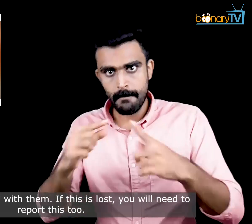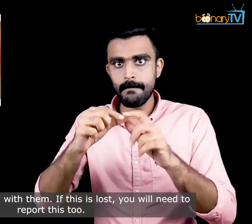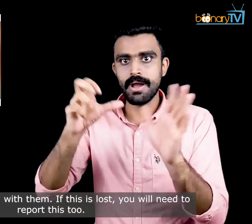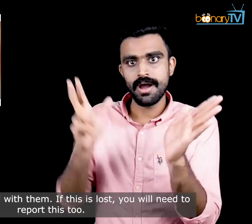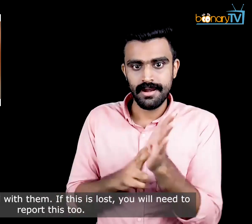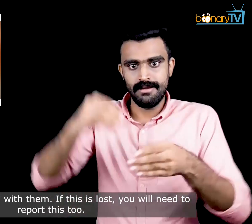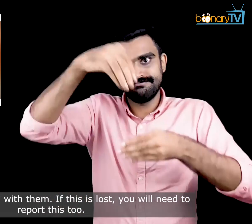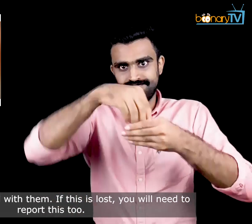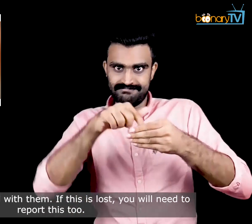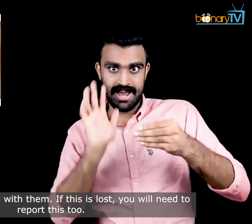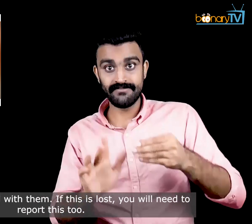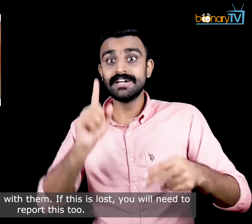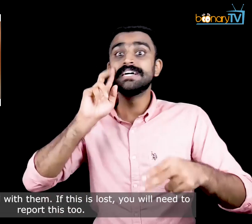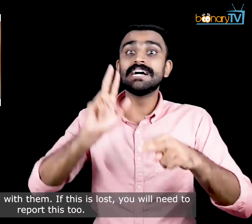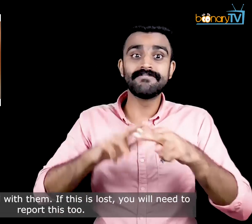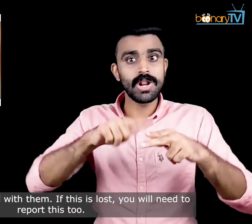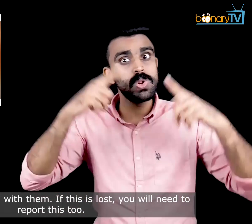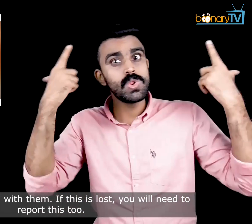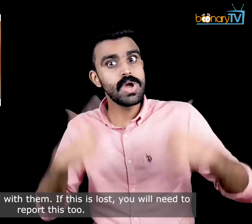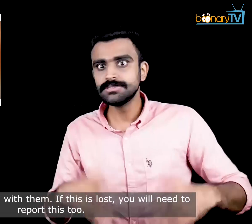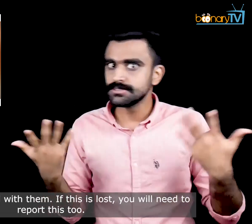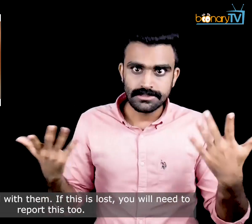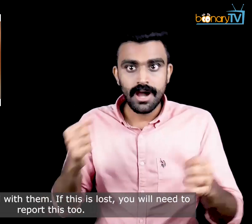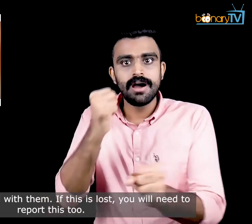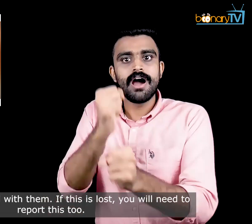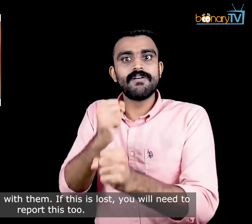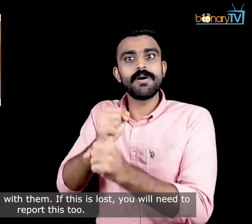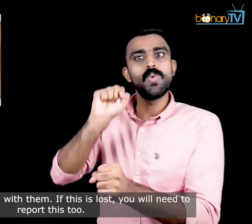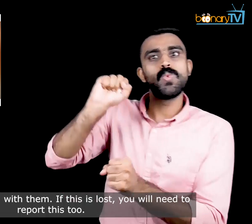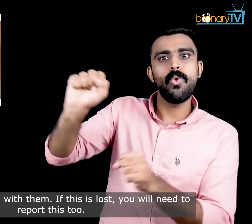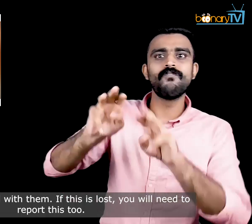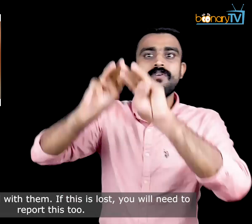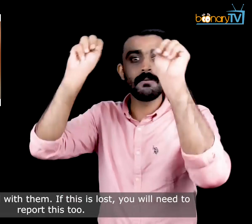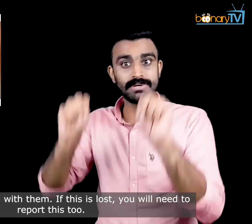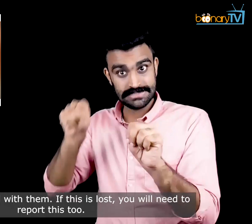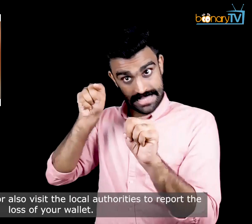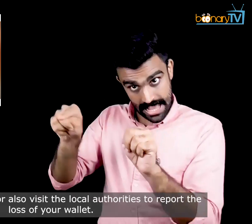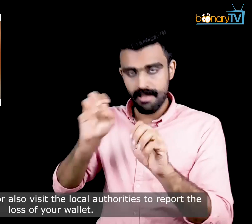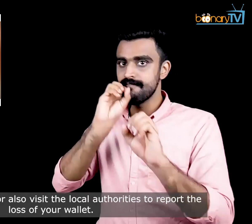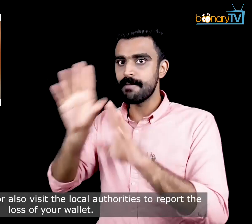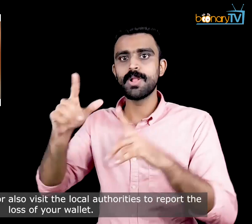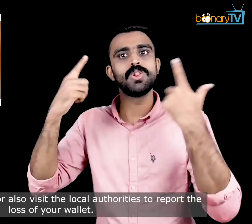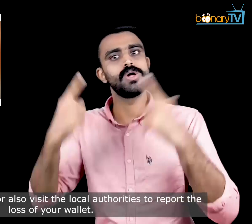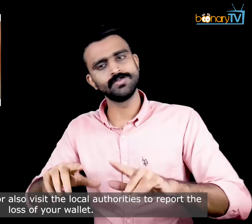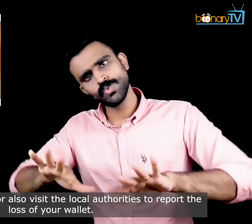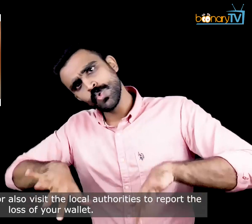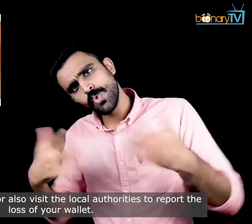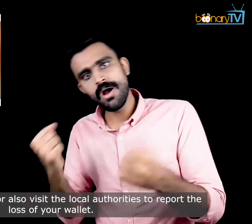Aadhaar or PAN card with them. If this is lost, you will need to report this too. You can do it online or also visit